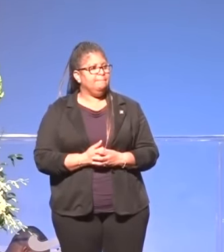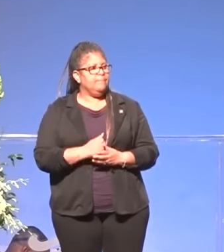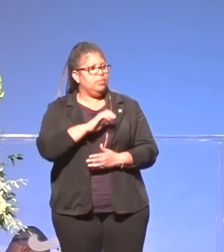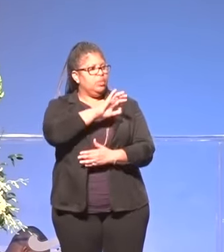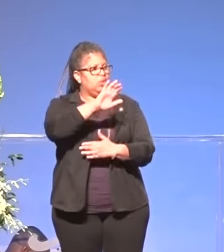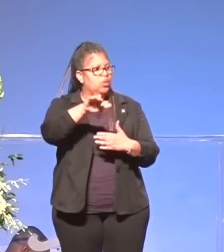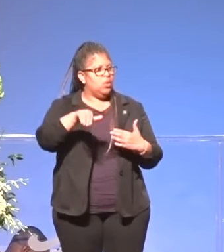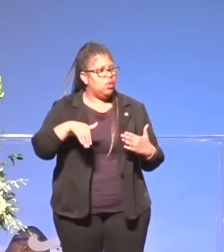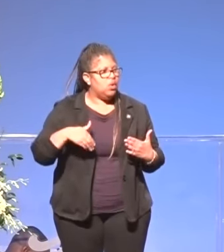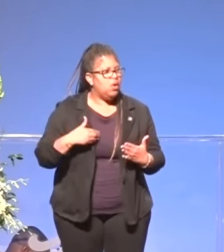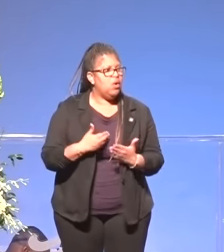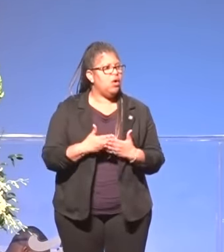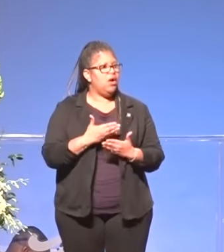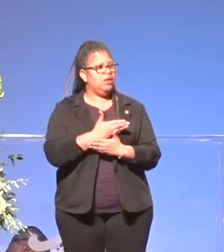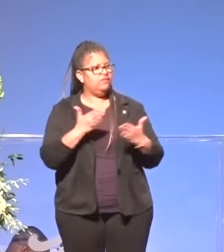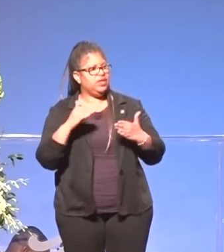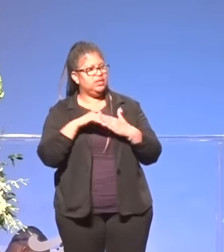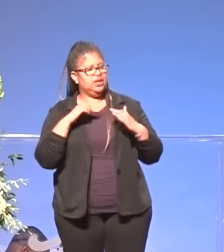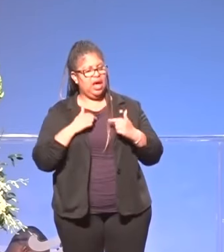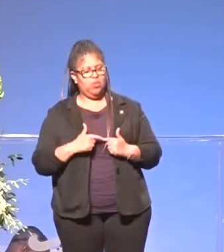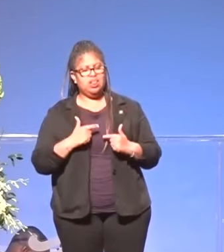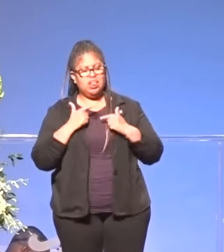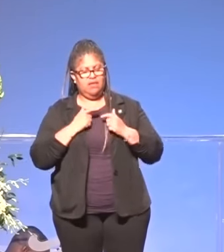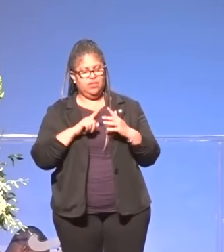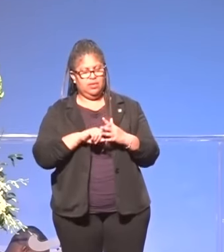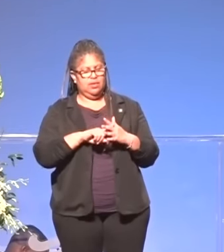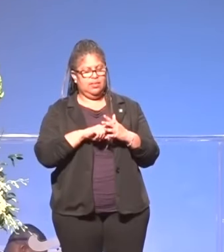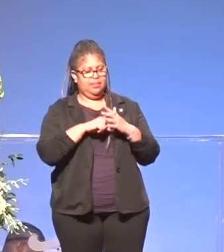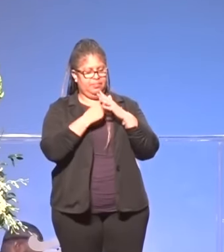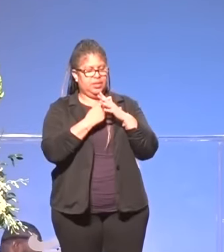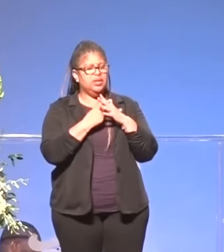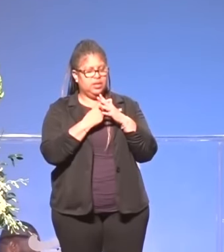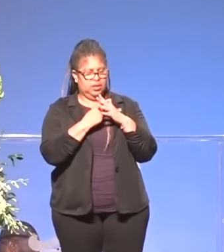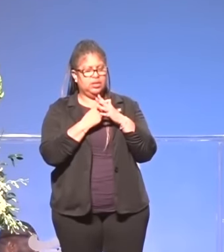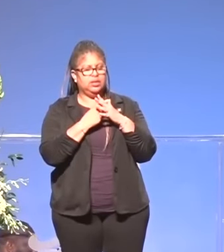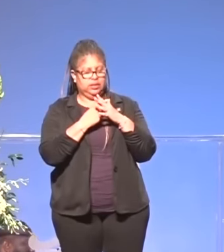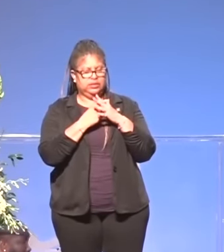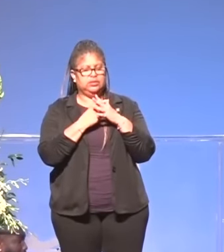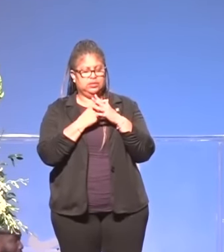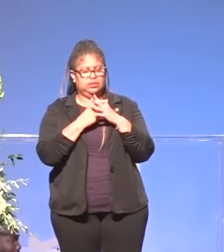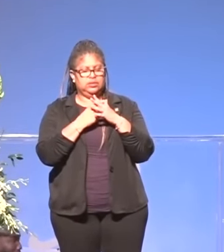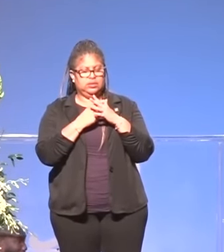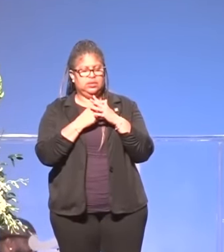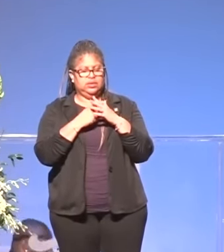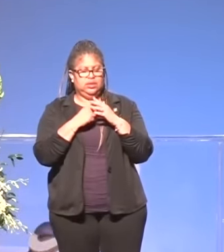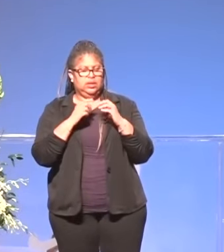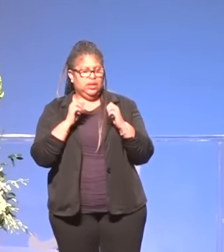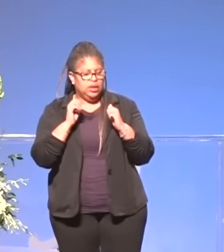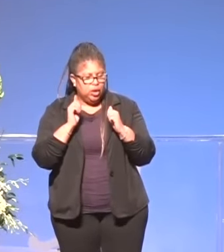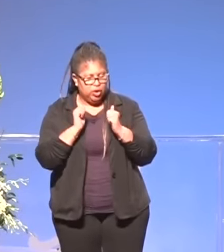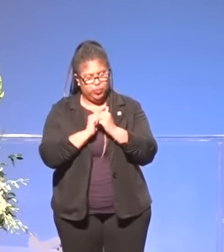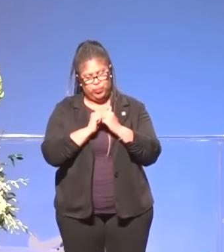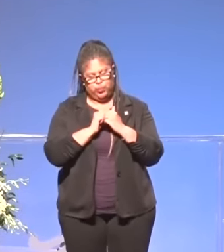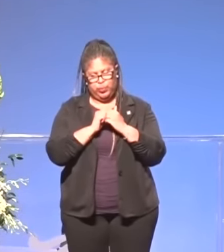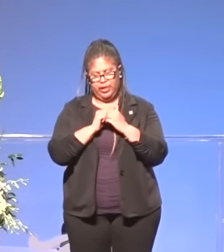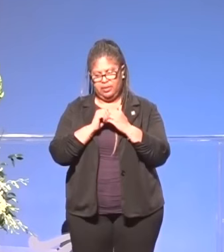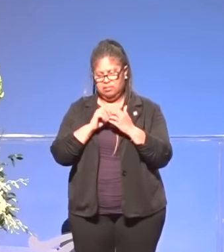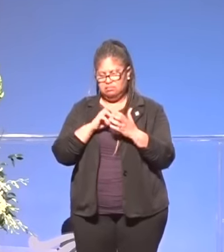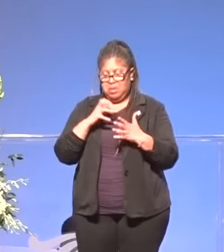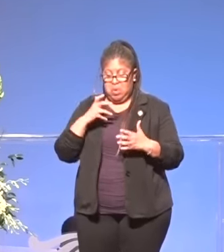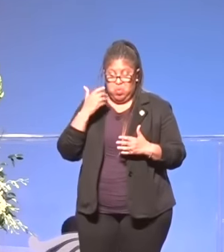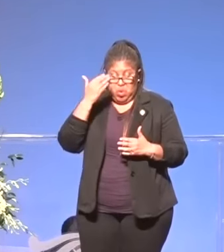All of us and our lives begin with obscurity. We don't know how it would end in